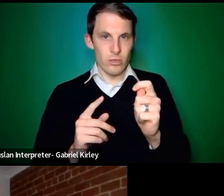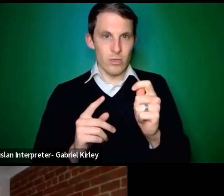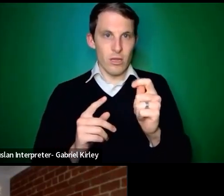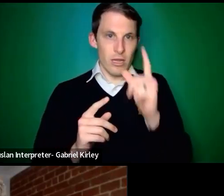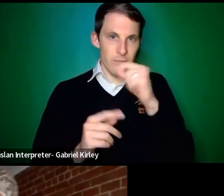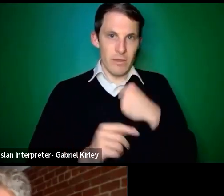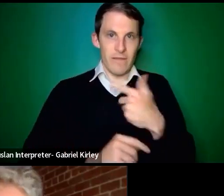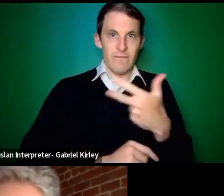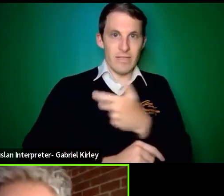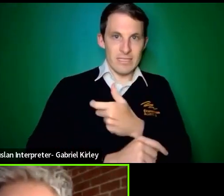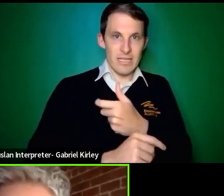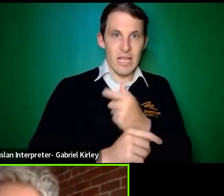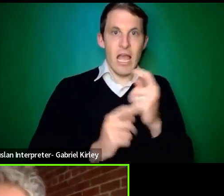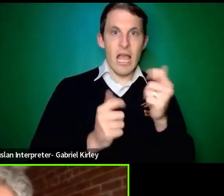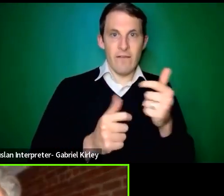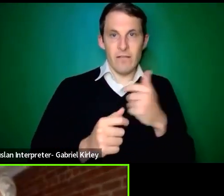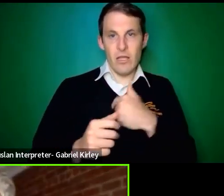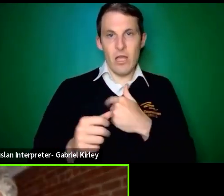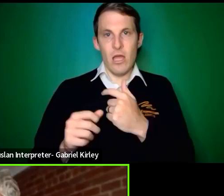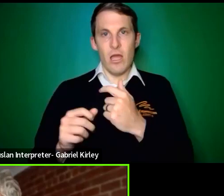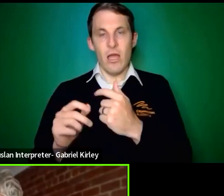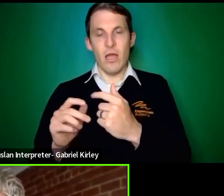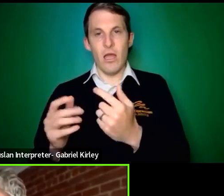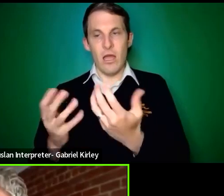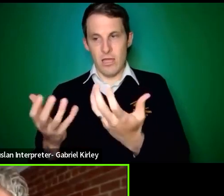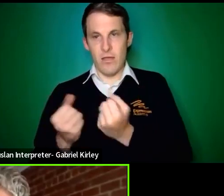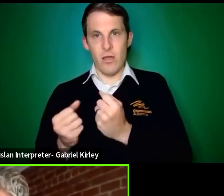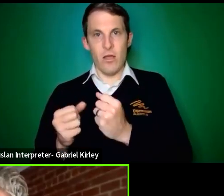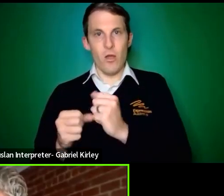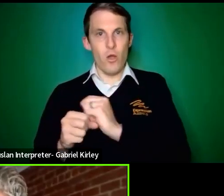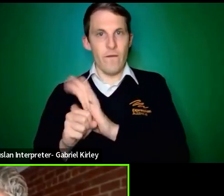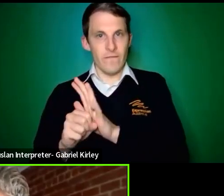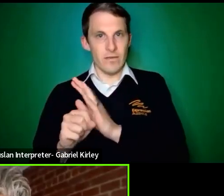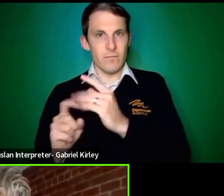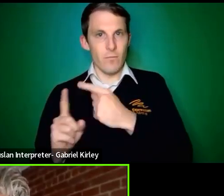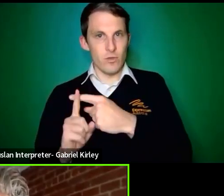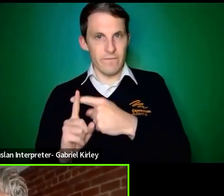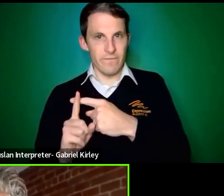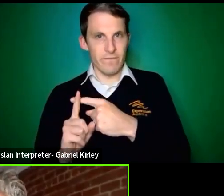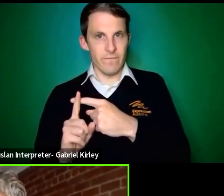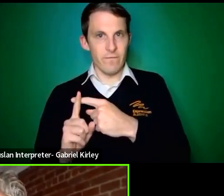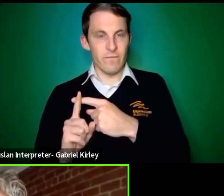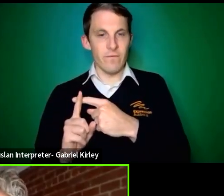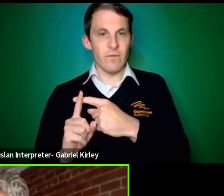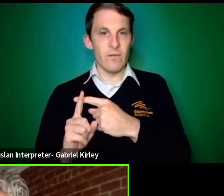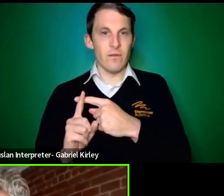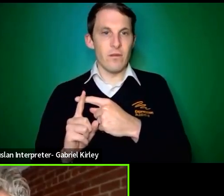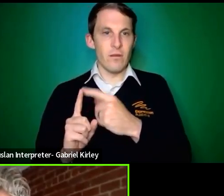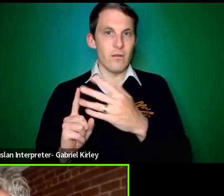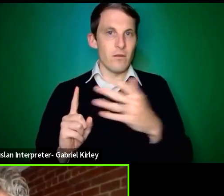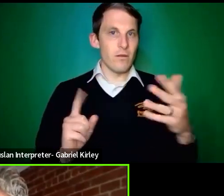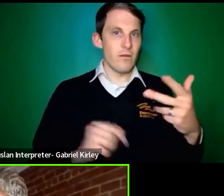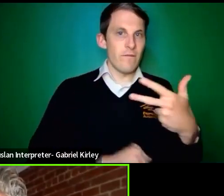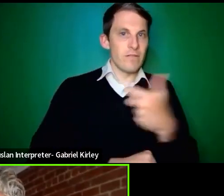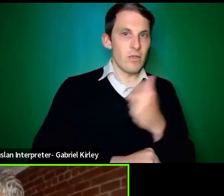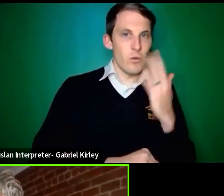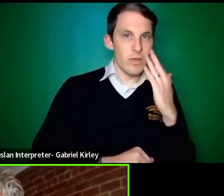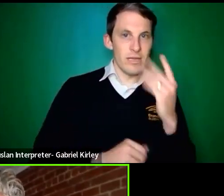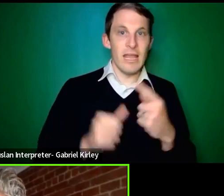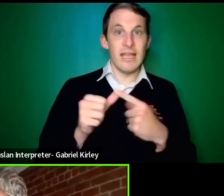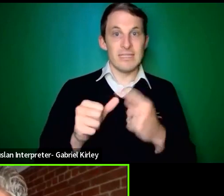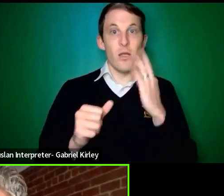COVID? So the current recommendation is, if you are over the disease and symptomatically